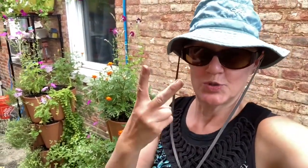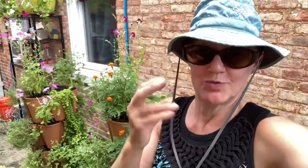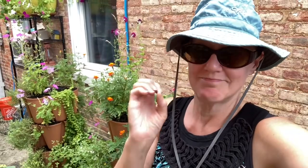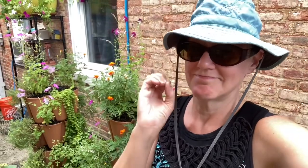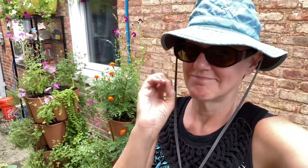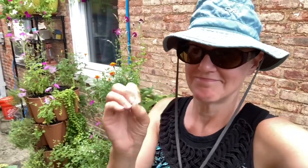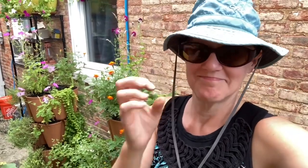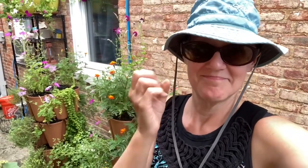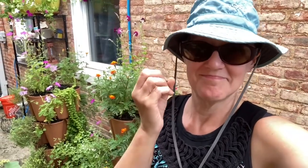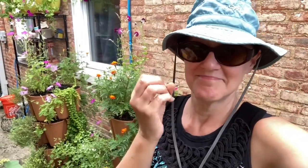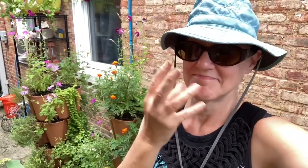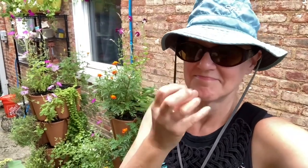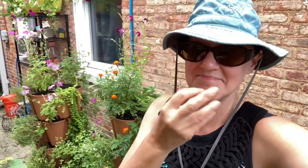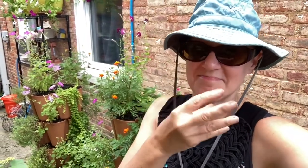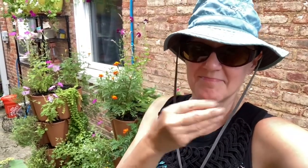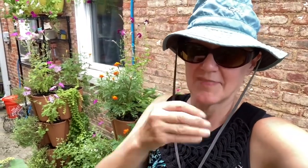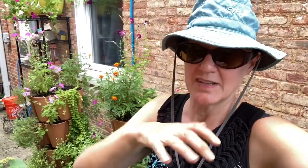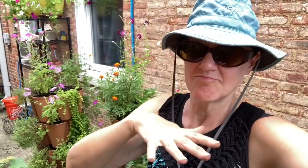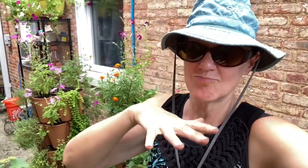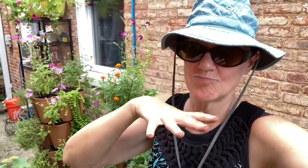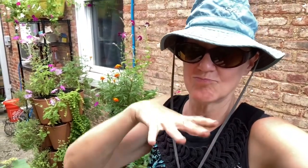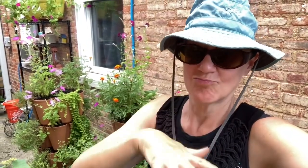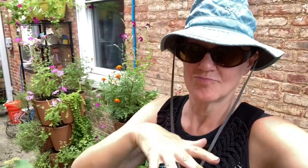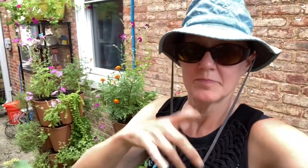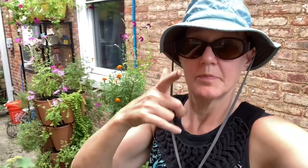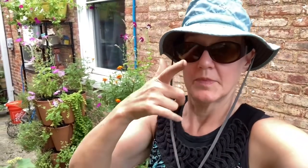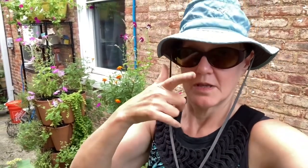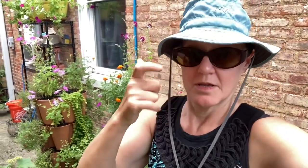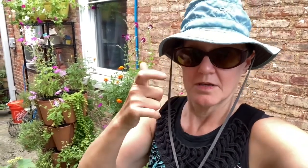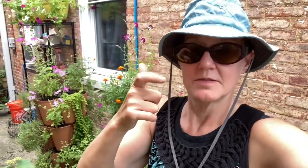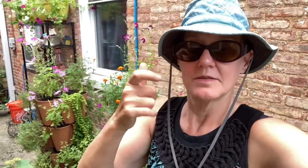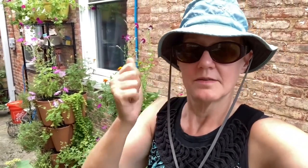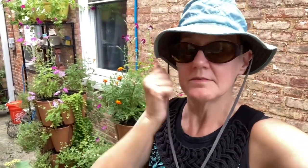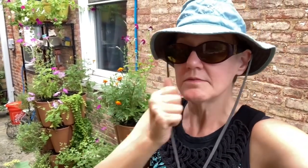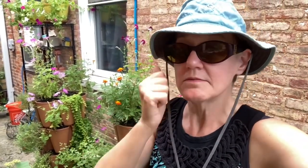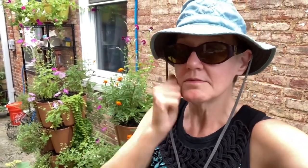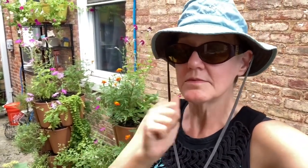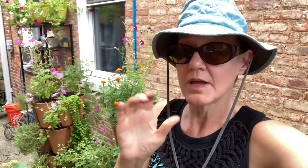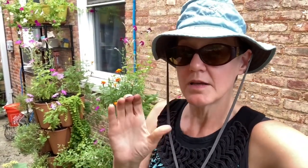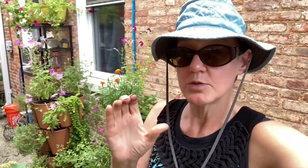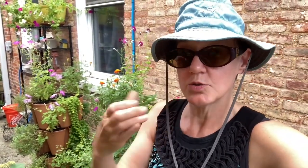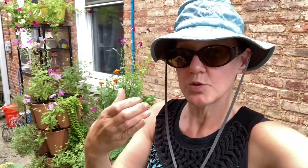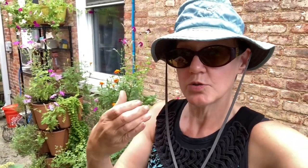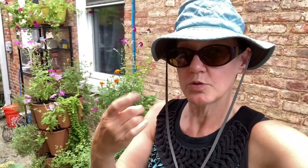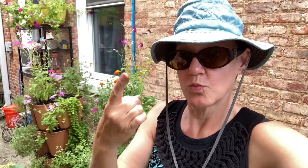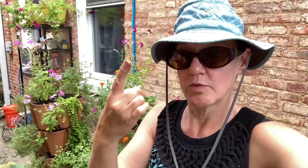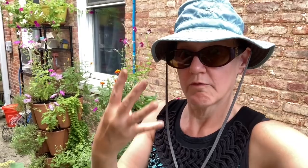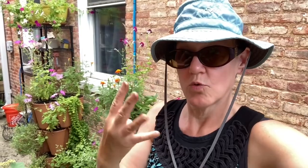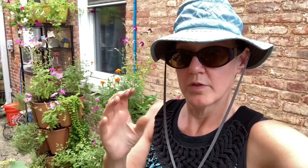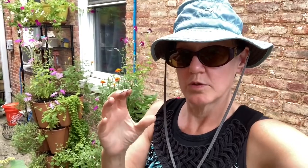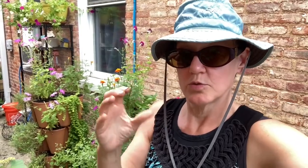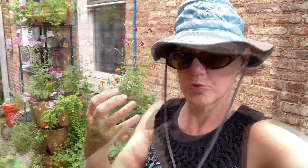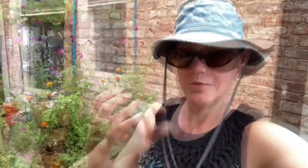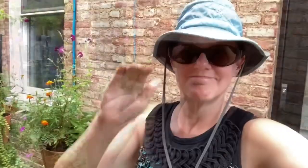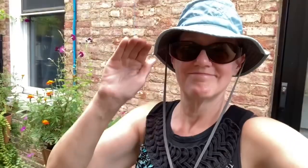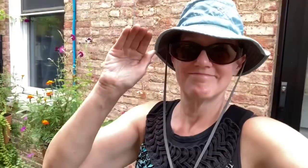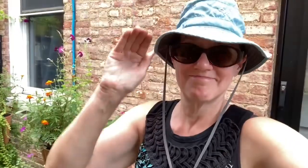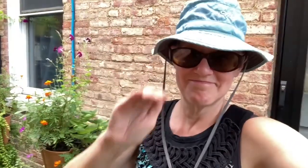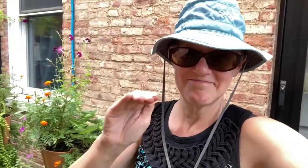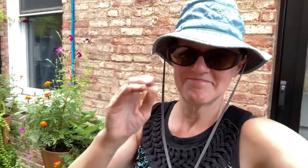2 tiers, they don't have any flowers on them. And they're stressed out. Now, every day I do turn this